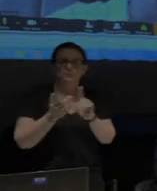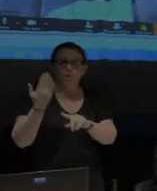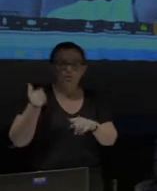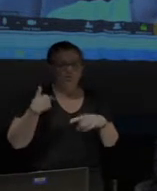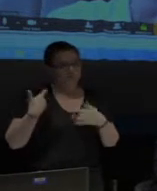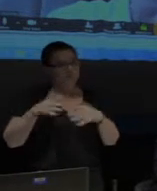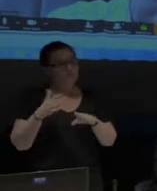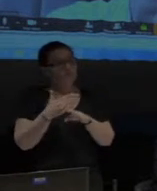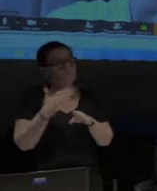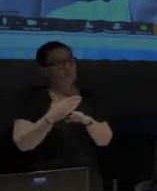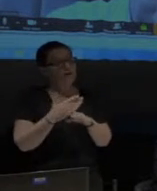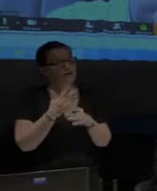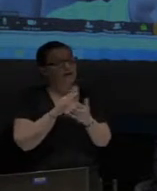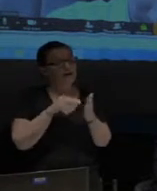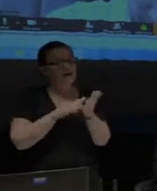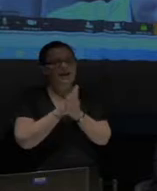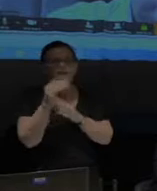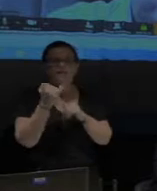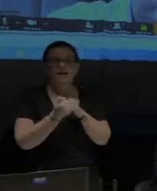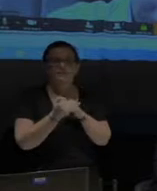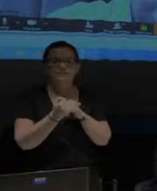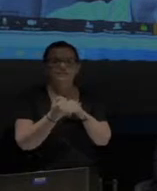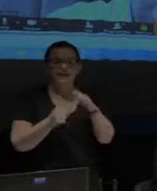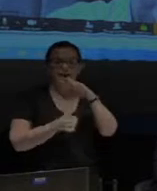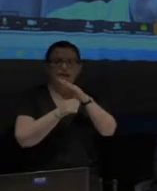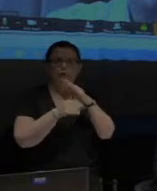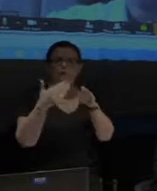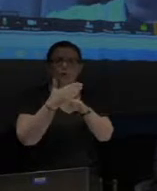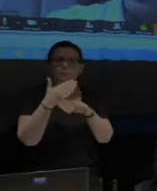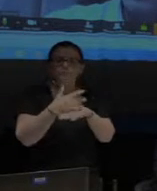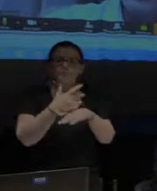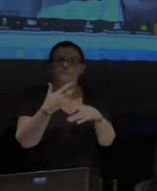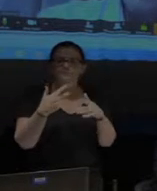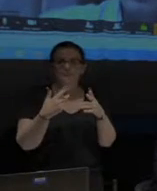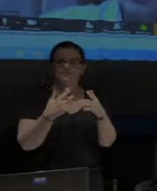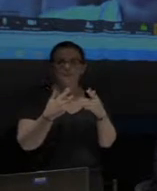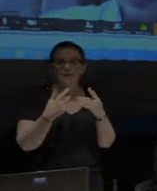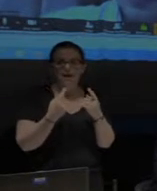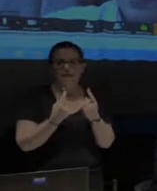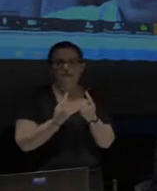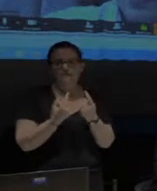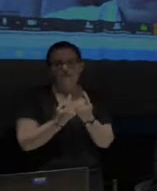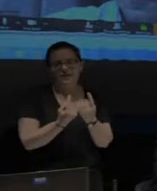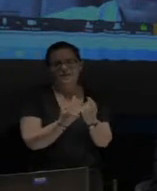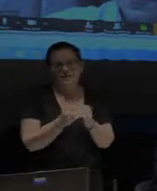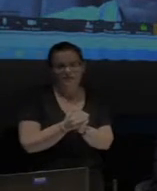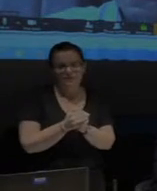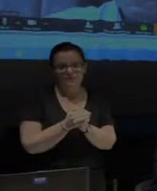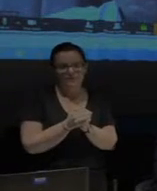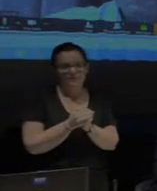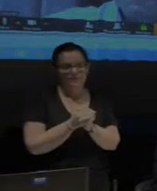NHS. I worked as a head of corporate affairs for a regional health authority.